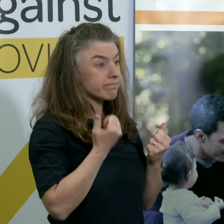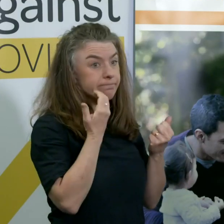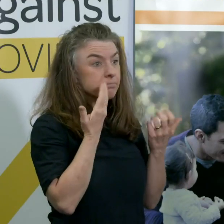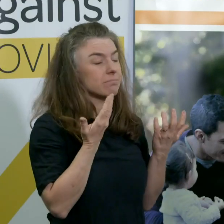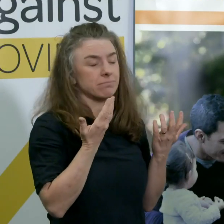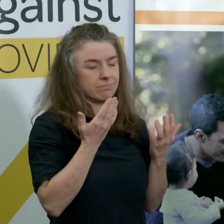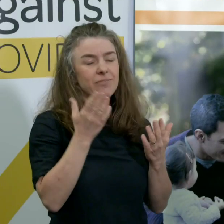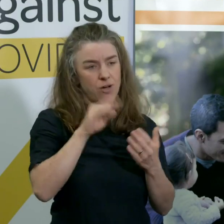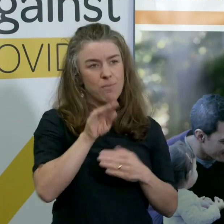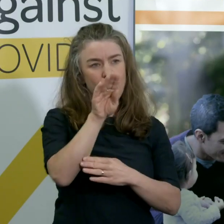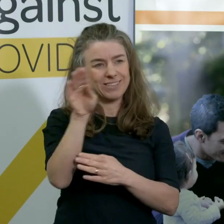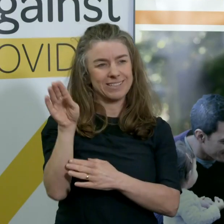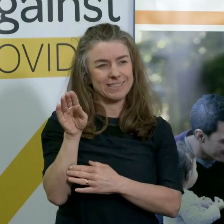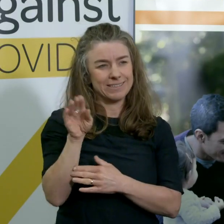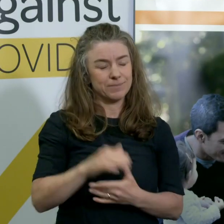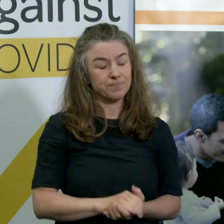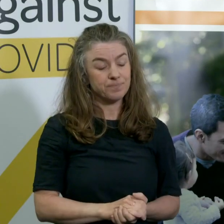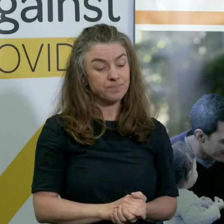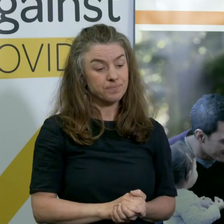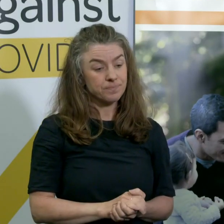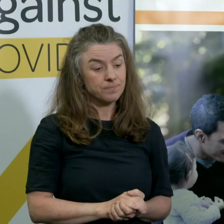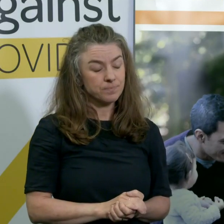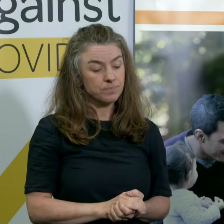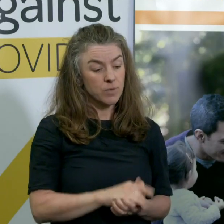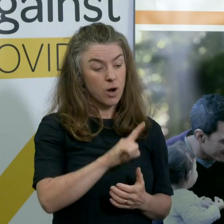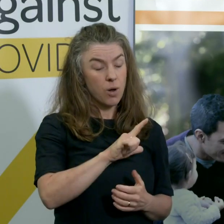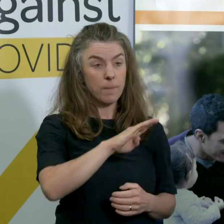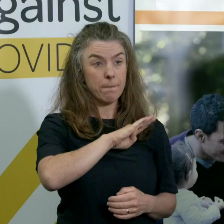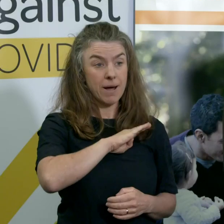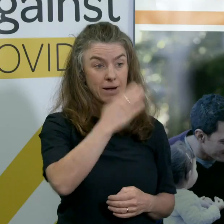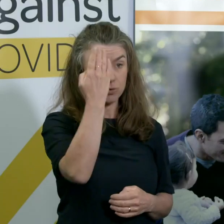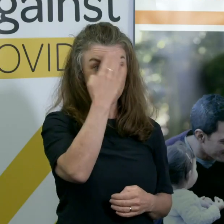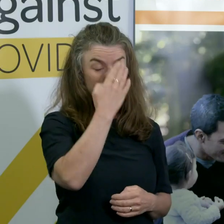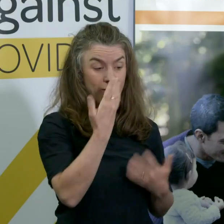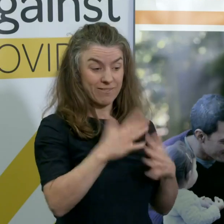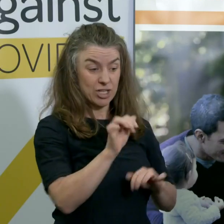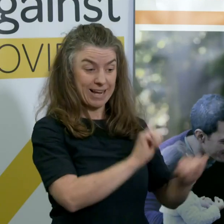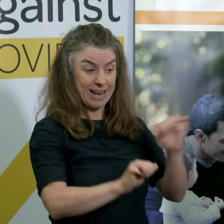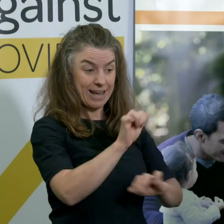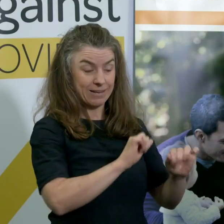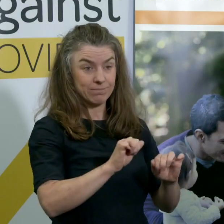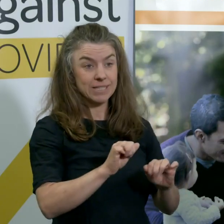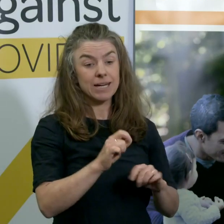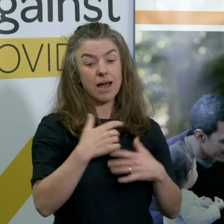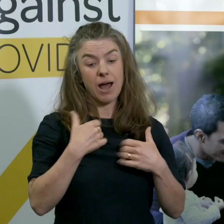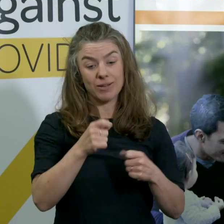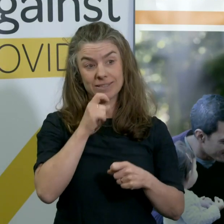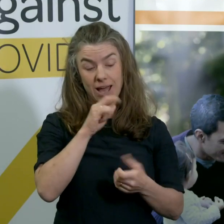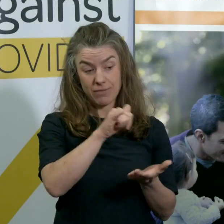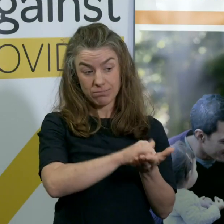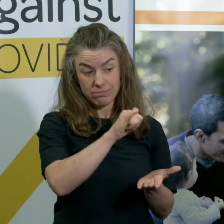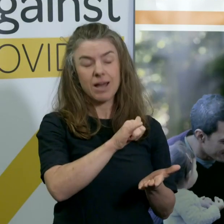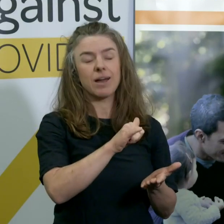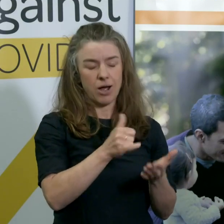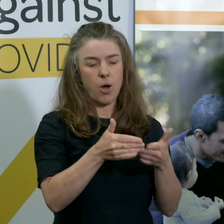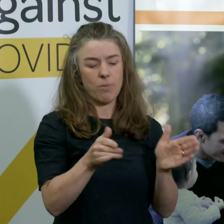basis wanting to rule out. Once cleaned and approved by local public health staff, the school is expected to reopen on